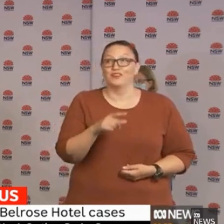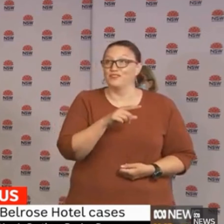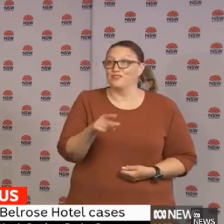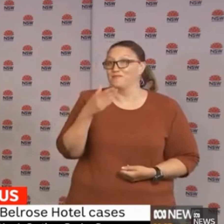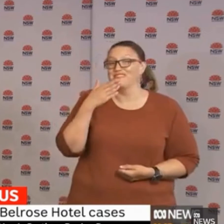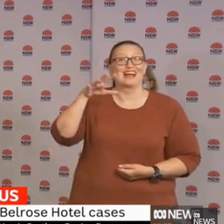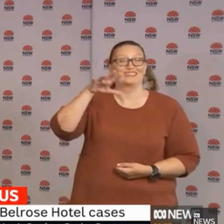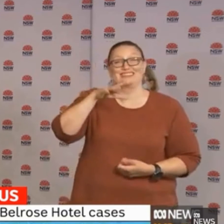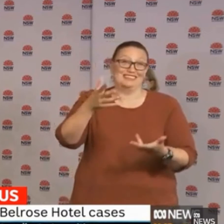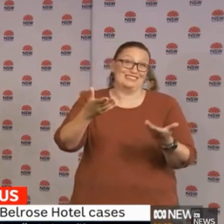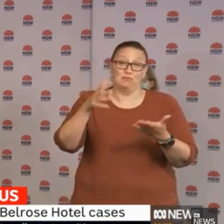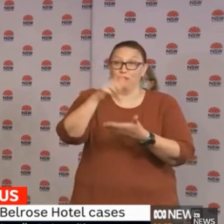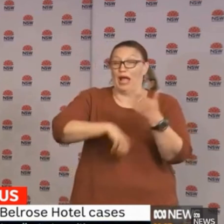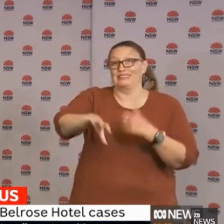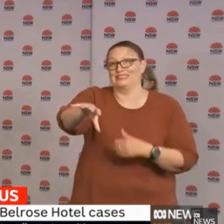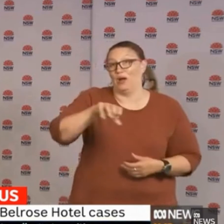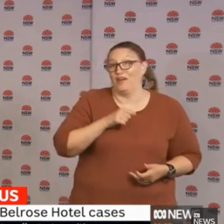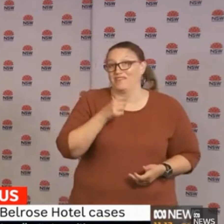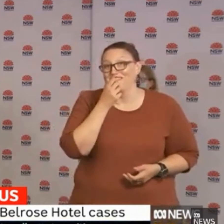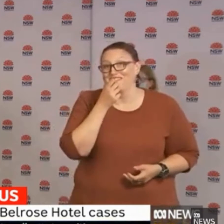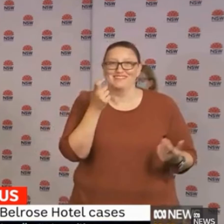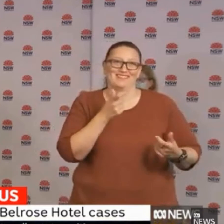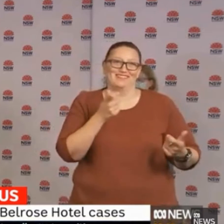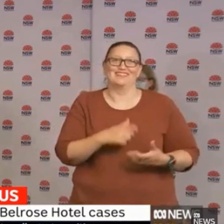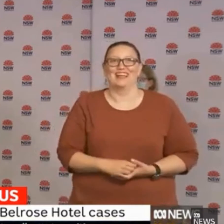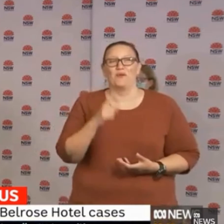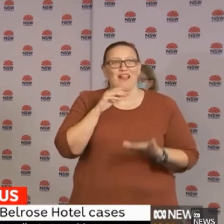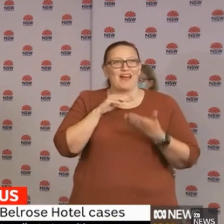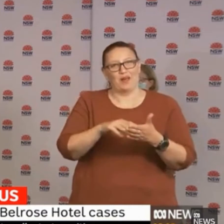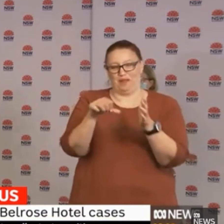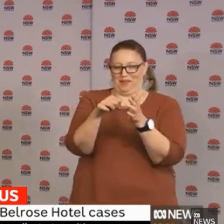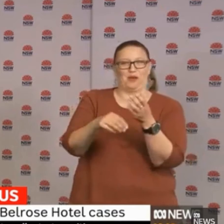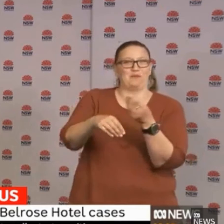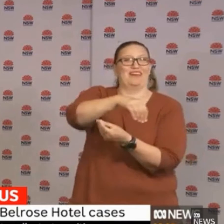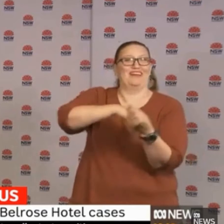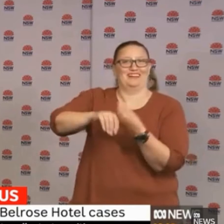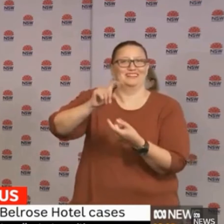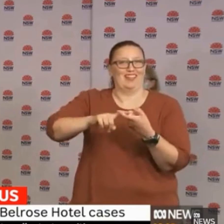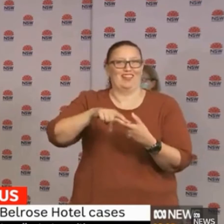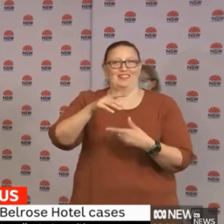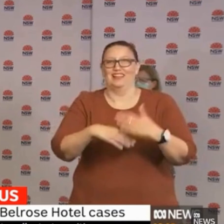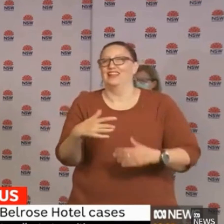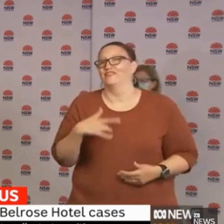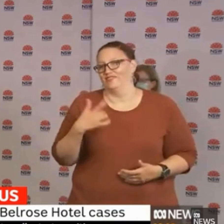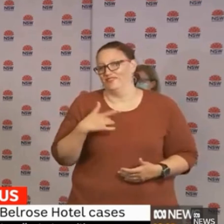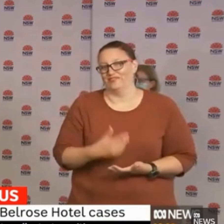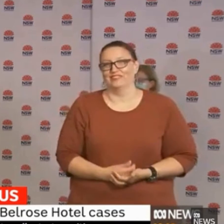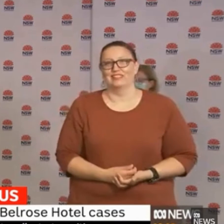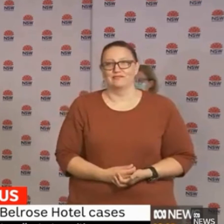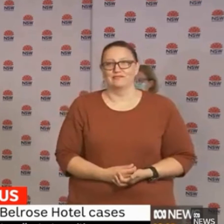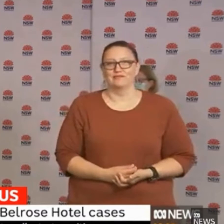is get some takeout. If the local businesses are providing it, that will keep our local businesses supported. Finally, I want to say